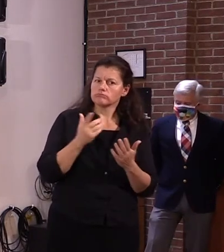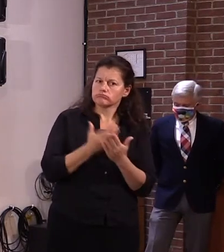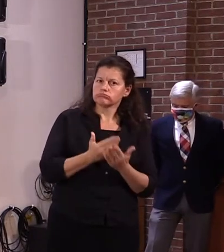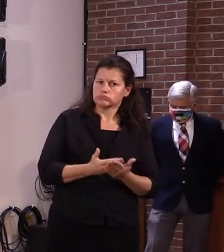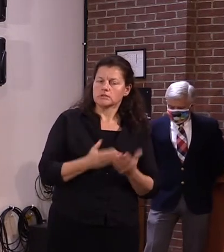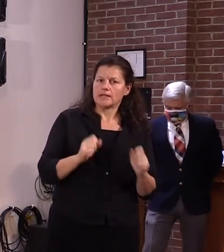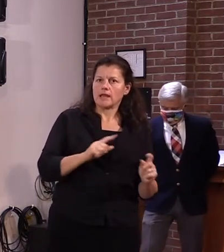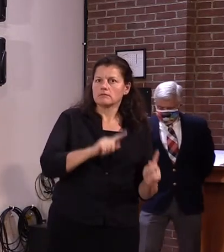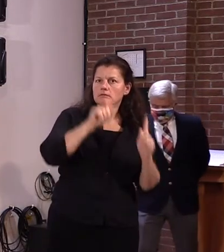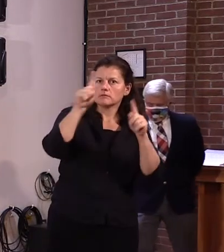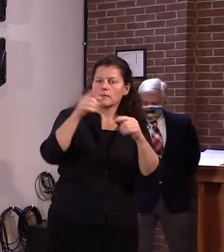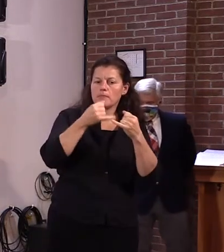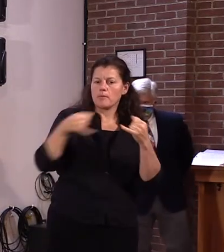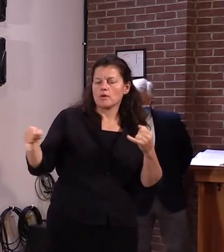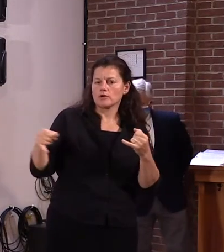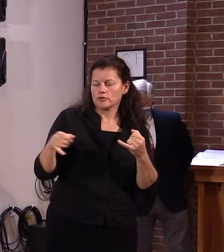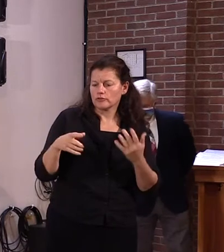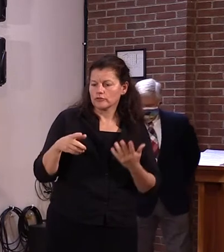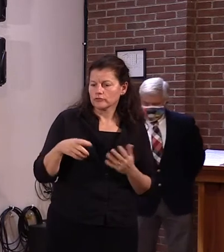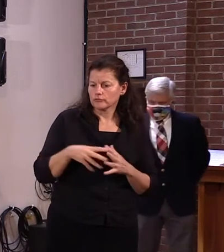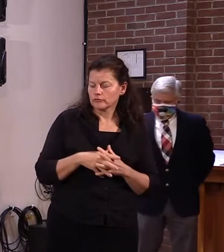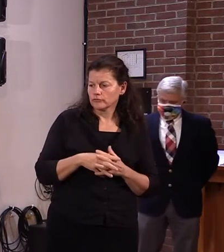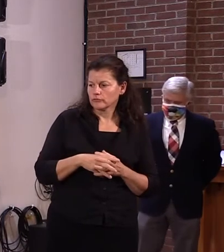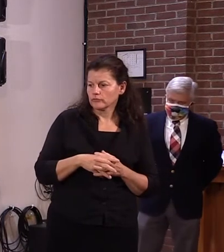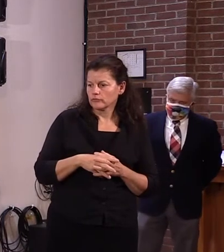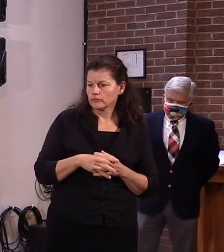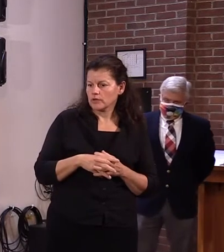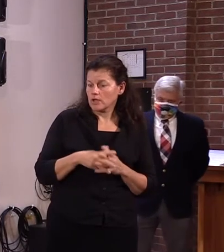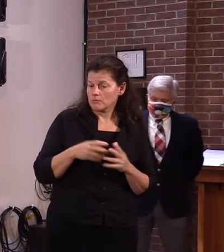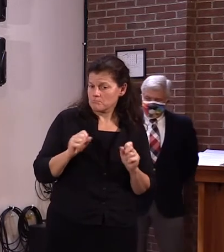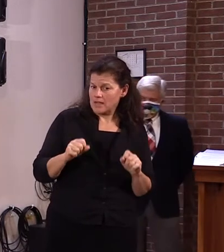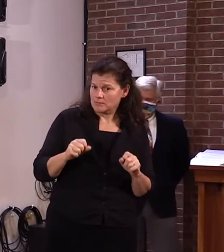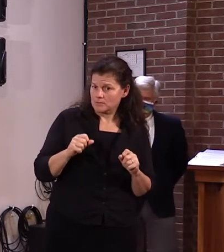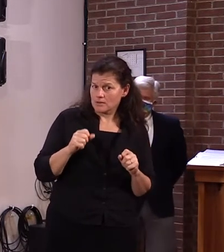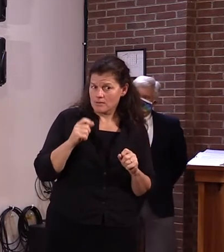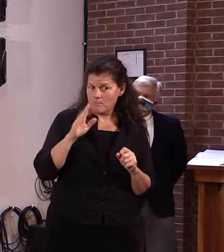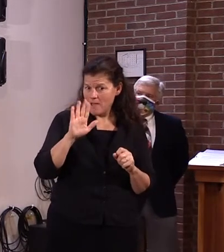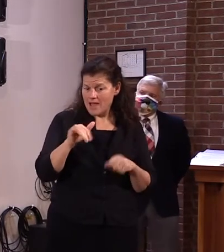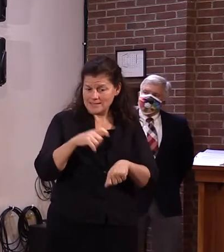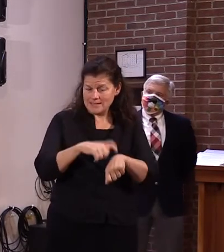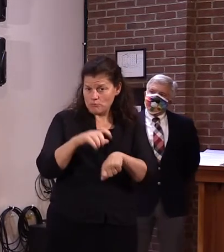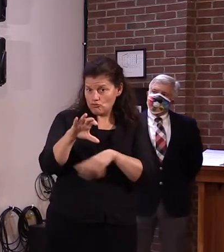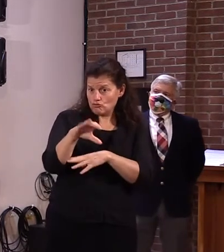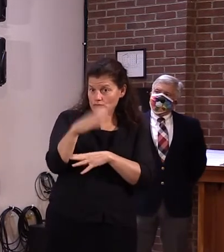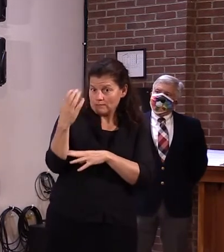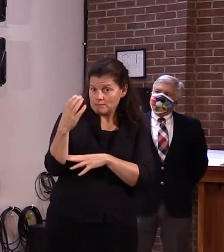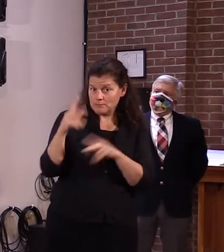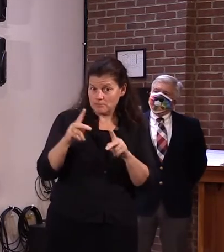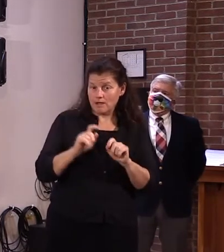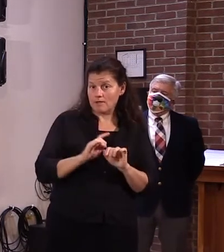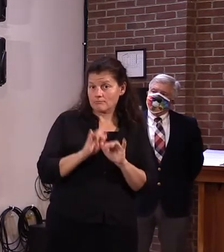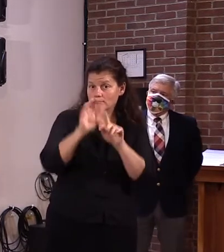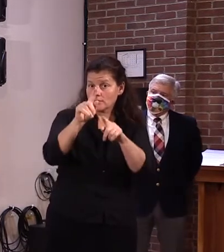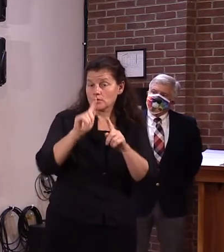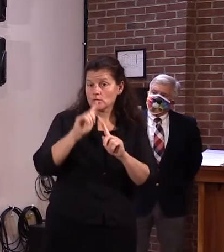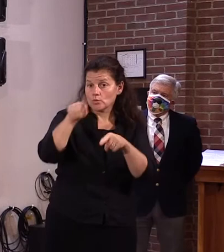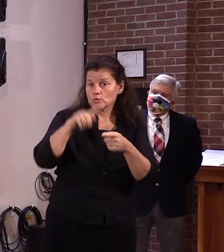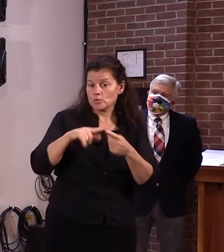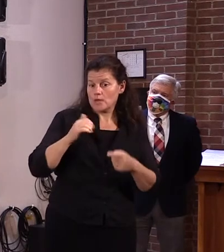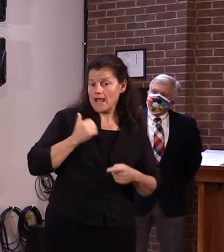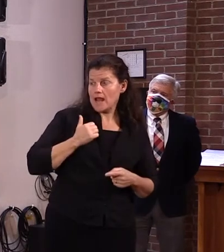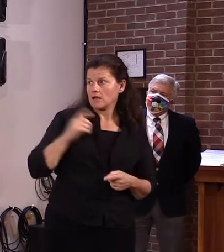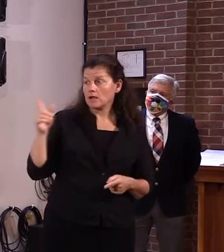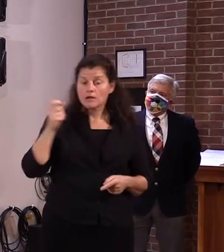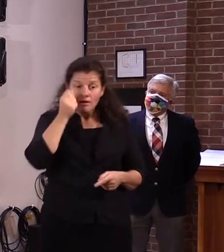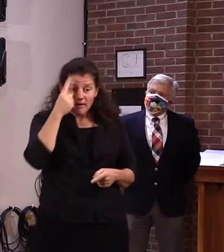that can happen, but is there any possible chance that the borders will be open by Christmas? Yeah, just to be clear, I